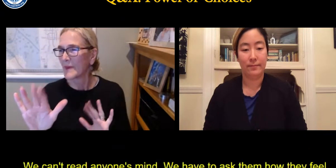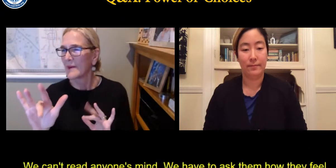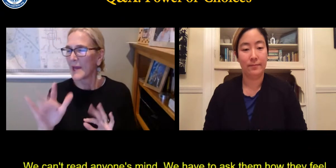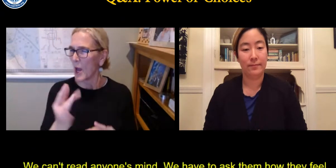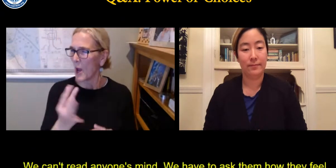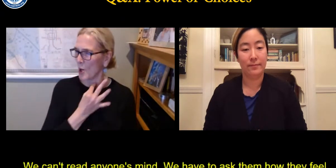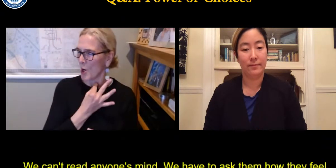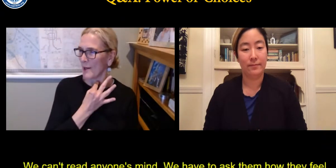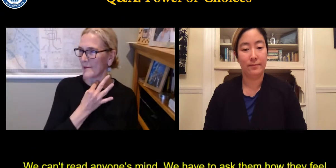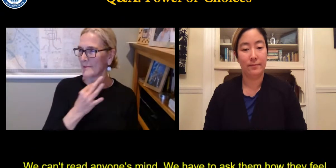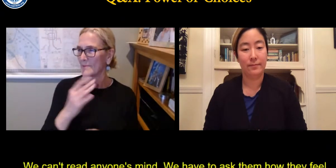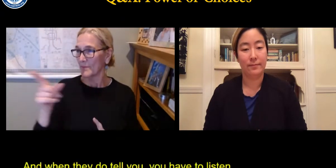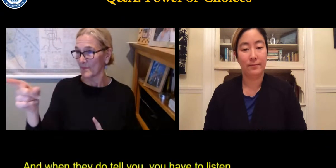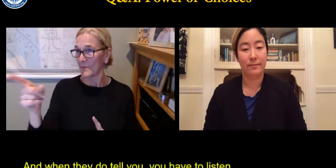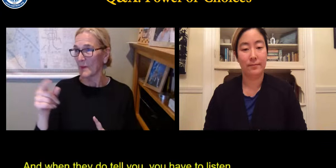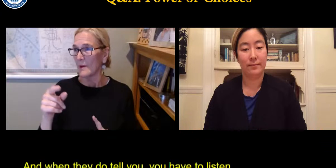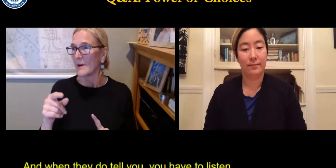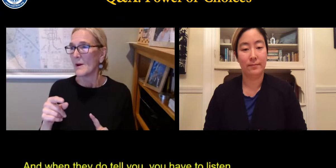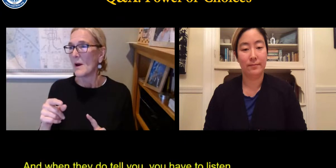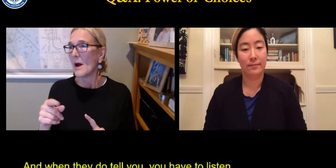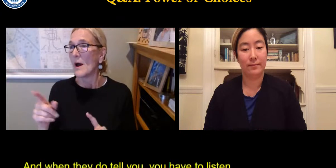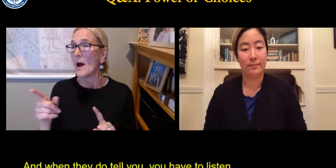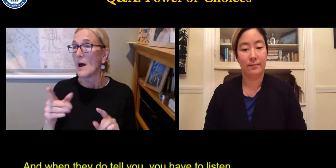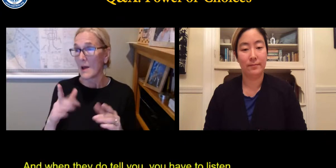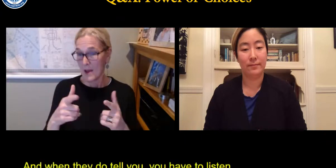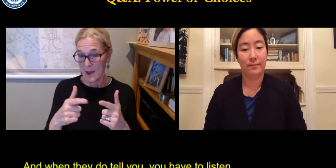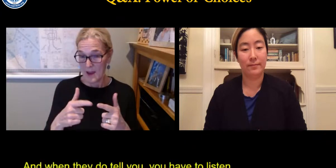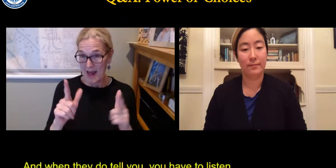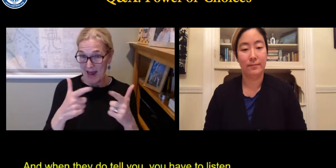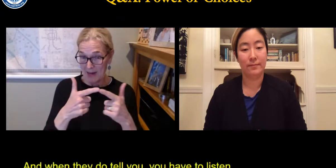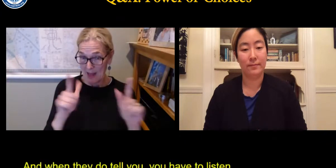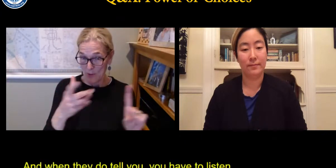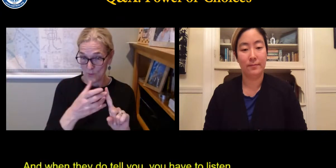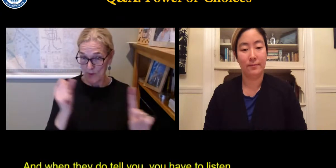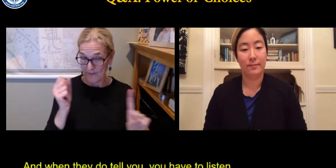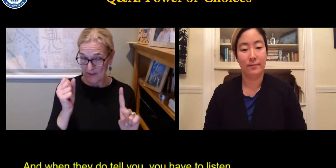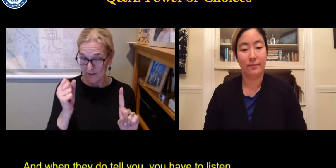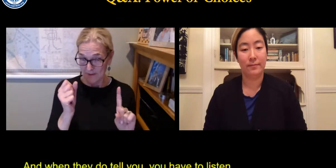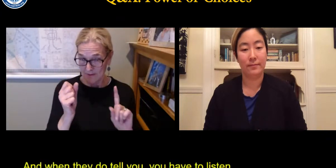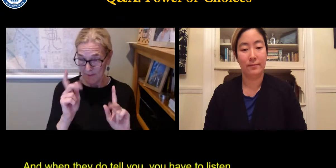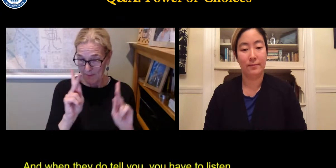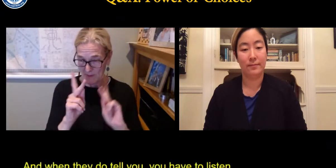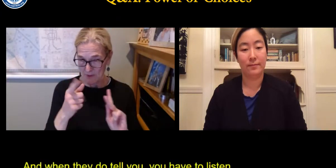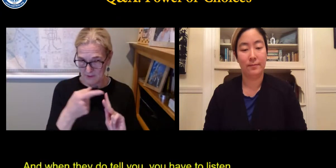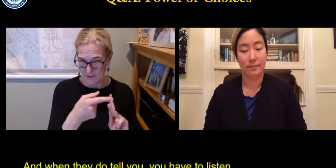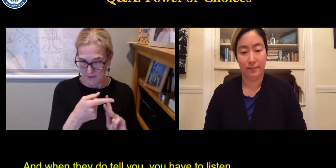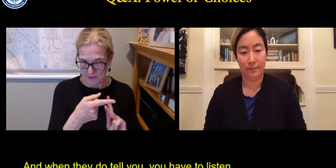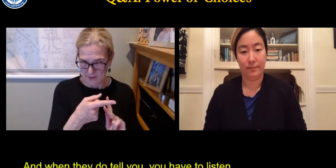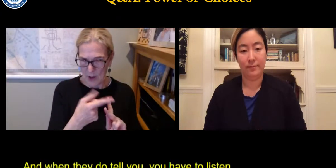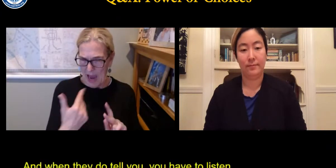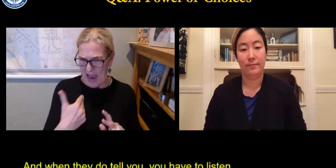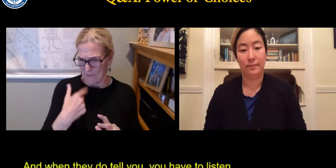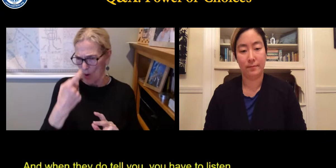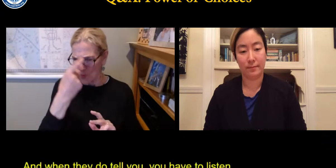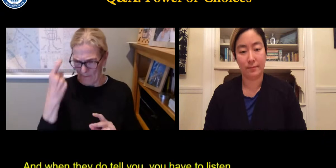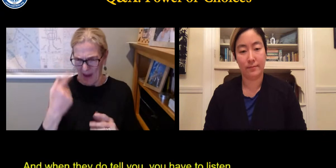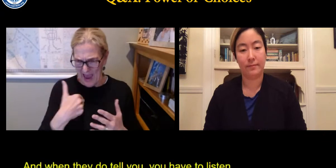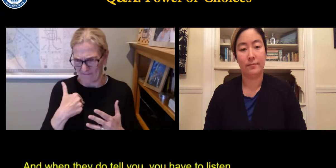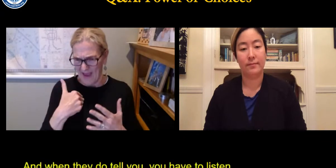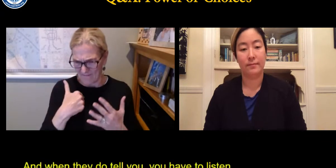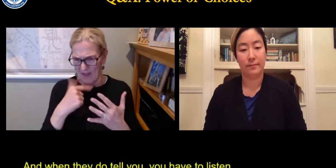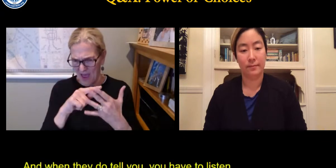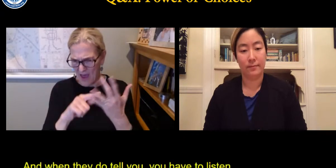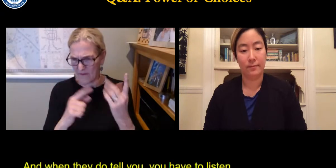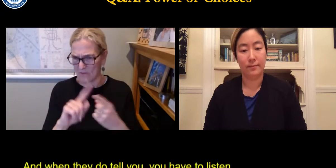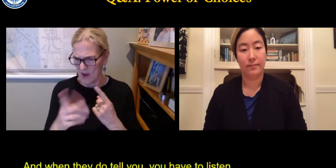Let me look at the list of questions. I think we've run through most of them. And Noel, I've got a question for you. When it